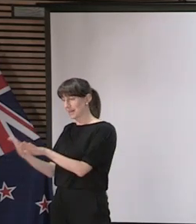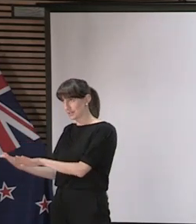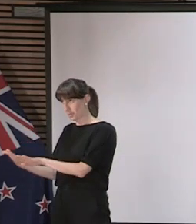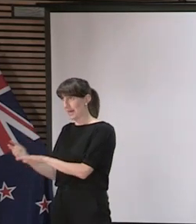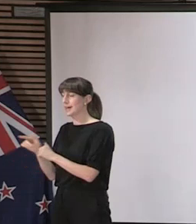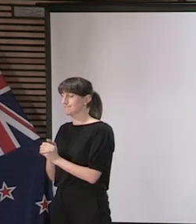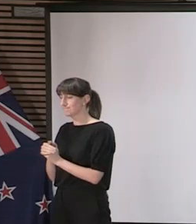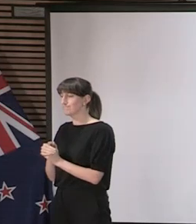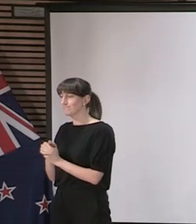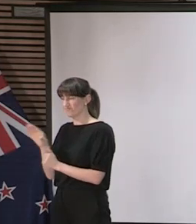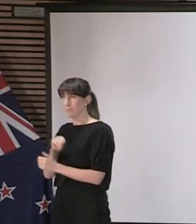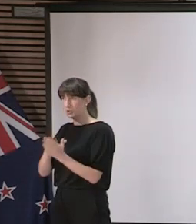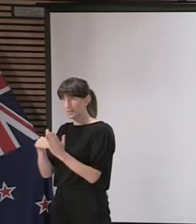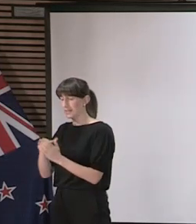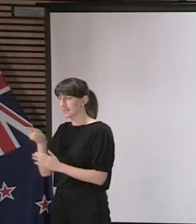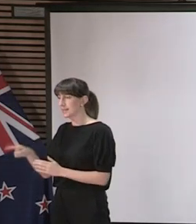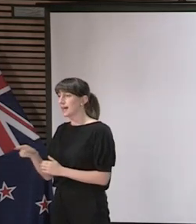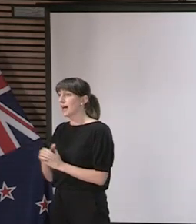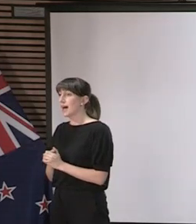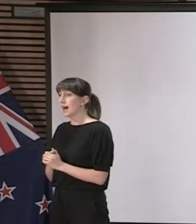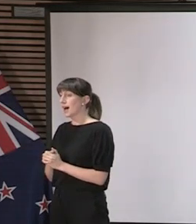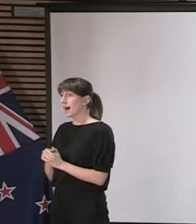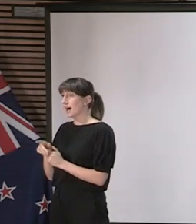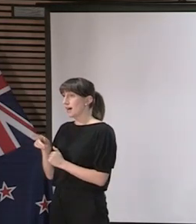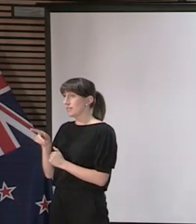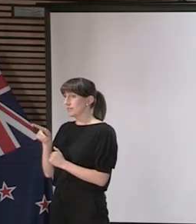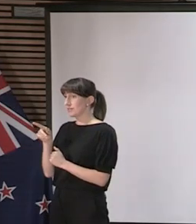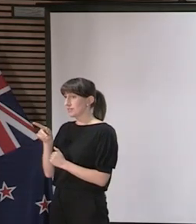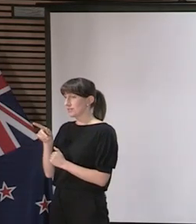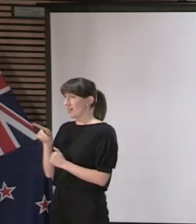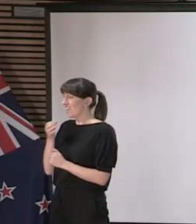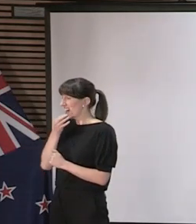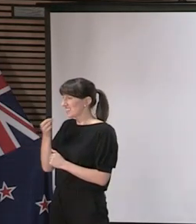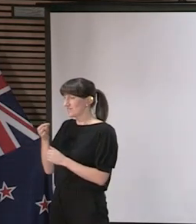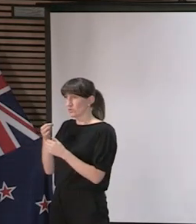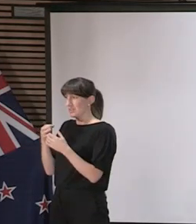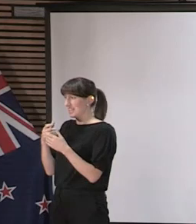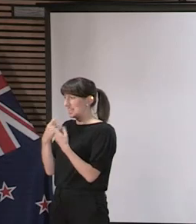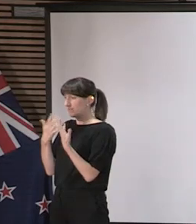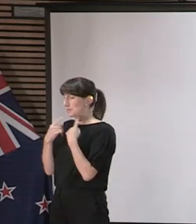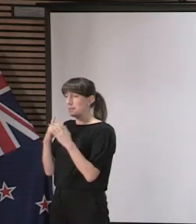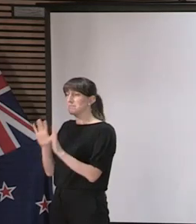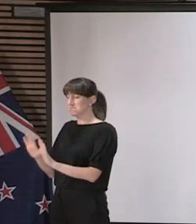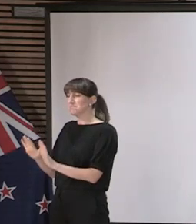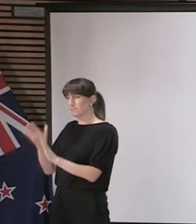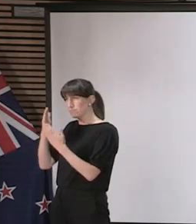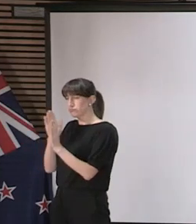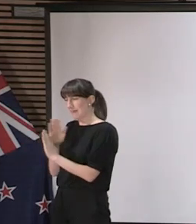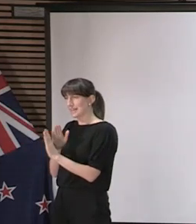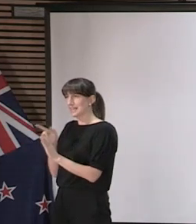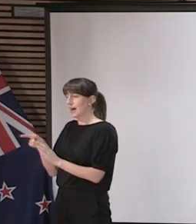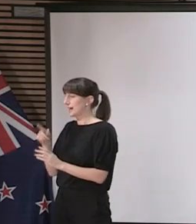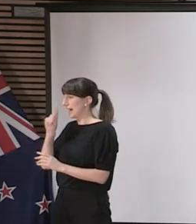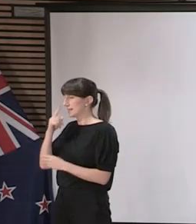and that they've asked for some privacy, and so I can't really divulge any further details on that. Do you have any numbers on how